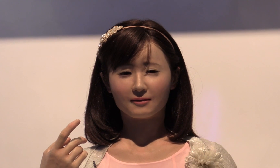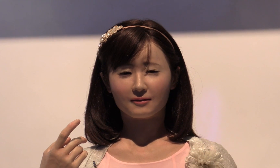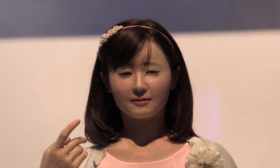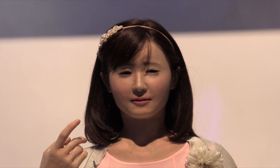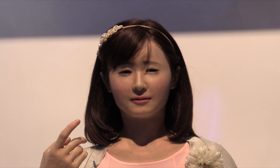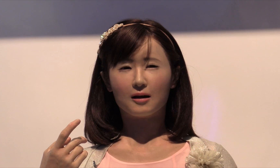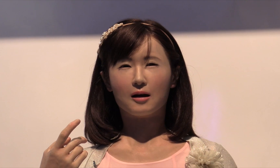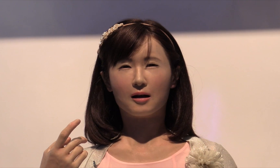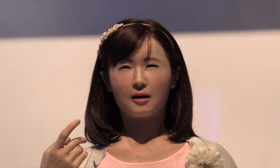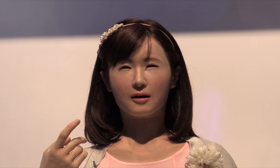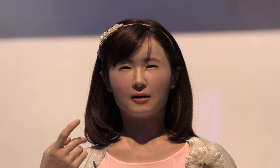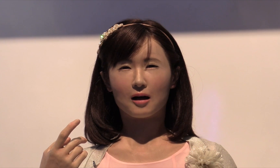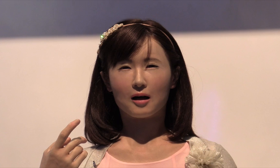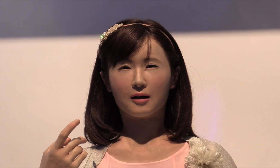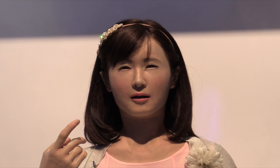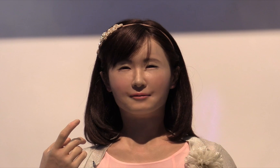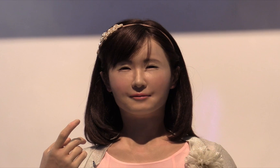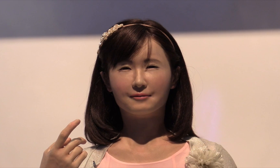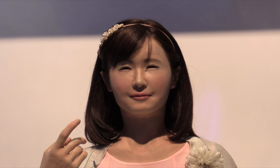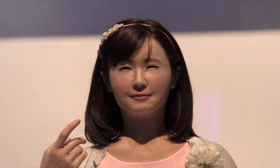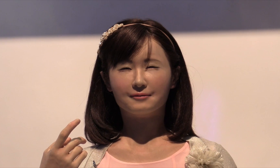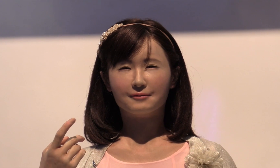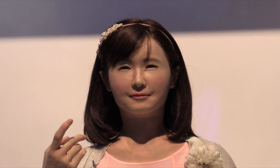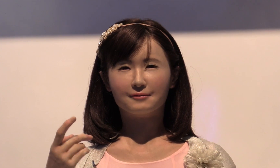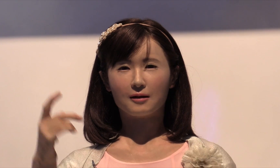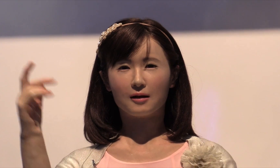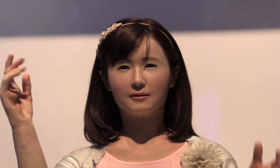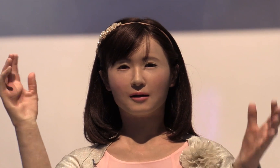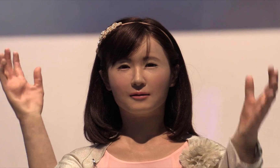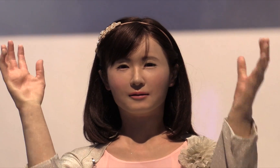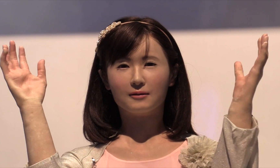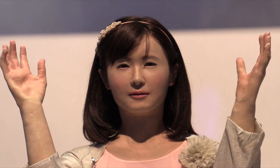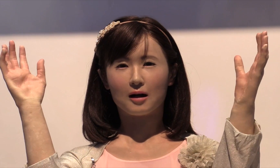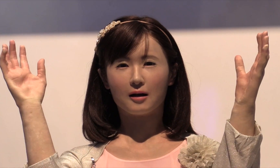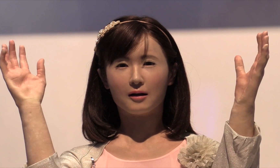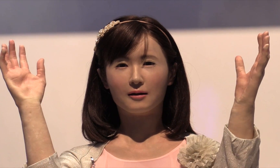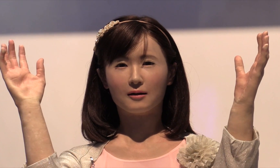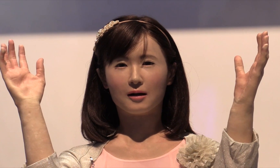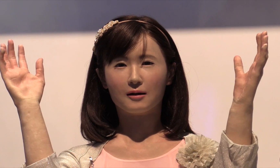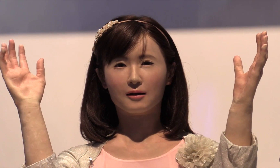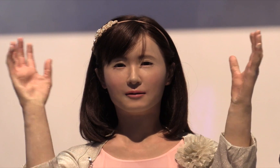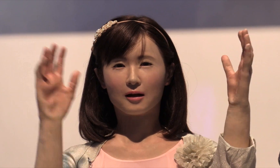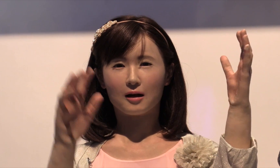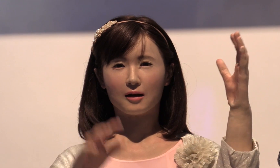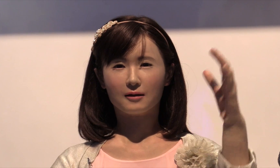And I just smile. Look how expressive I am.